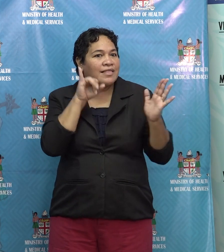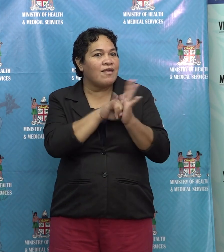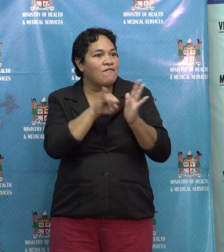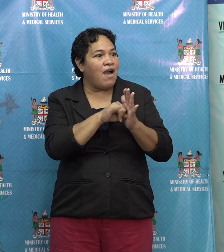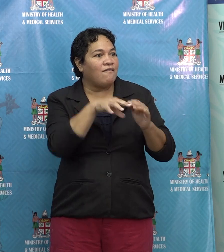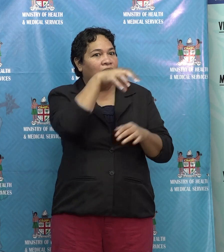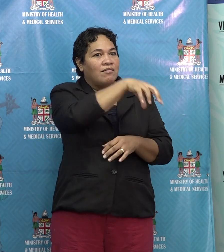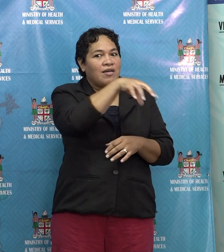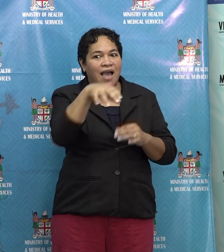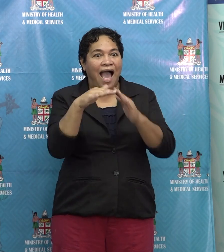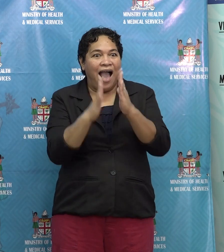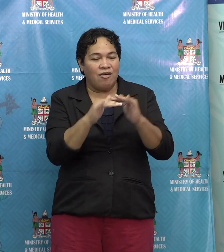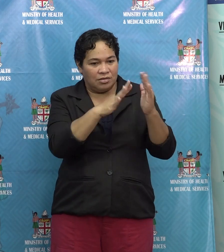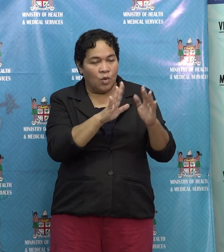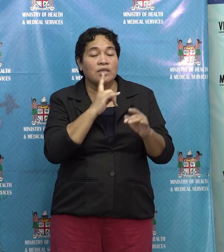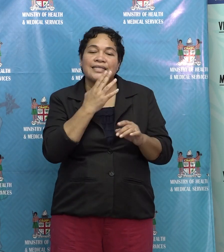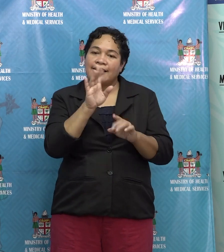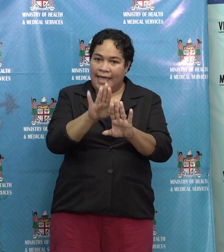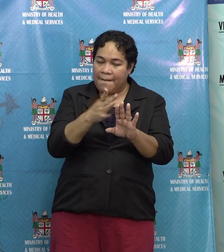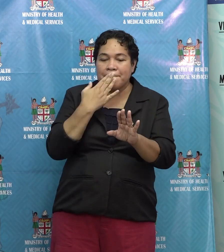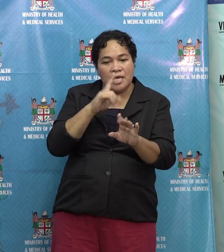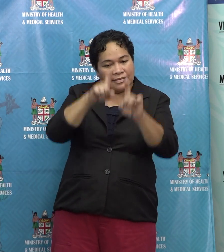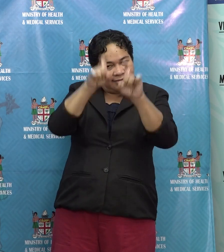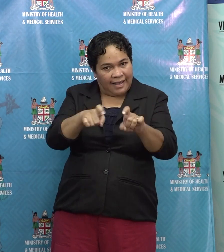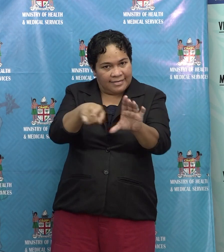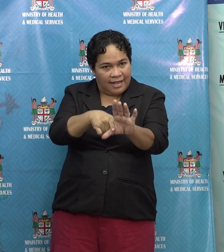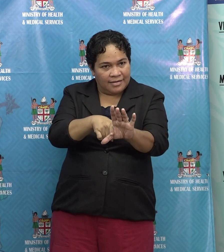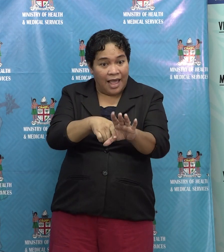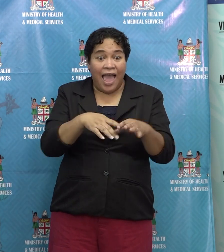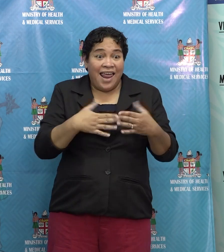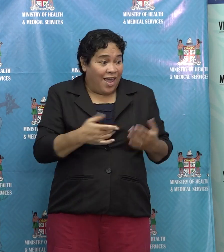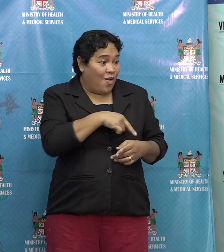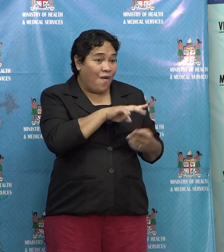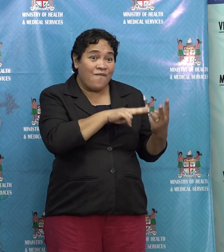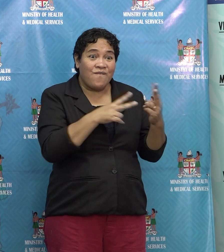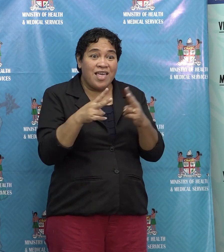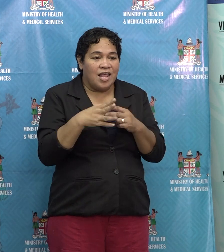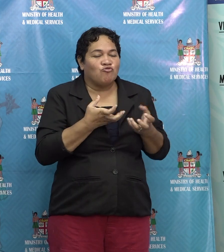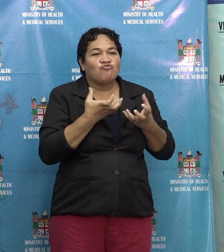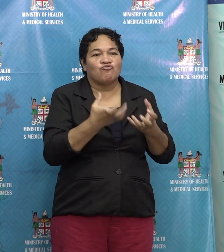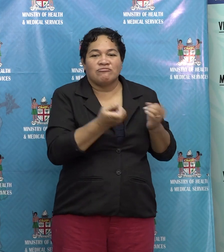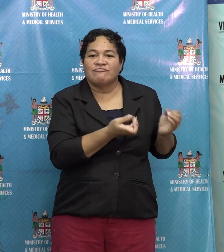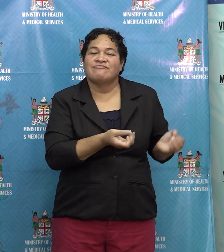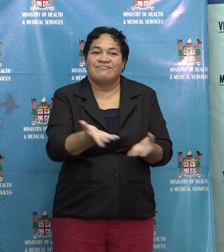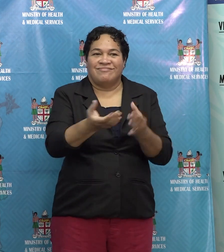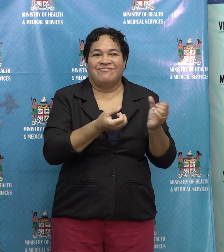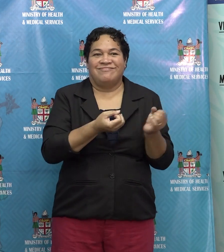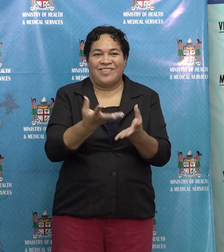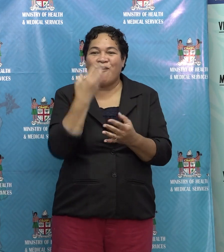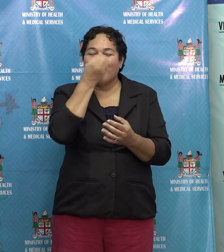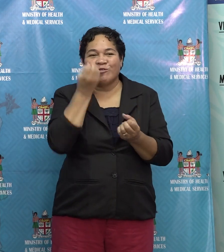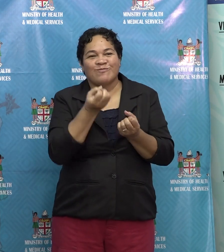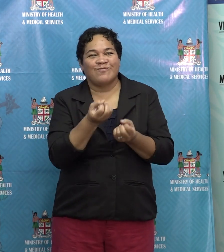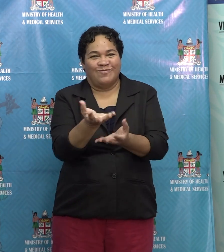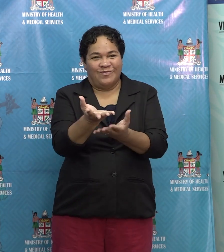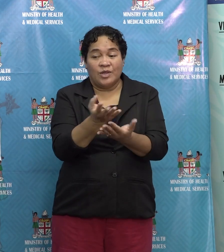they've told the houses members to stay in, and the villagers are now cooking for them and supplying them with food.